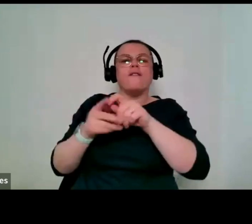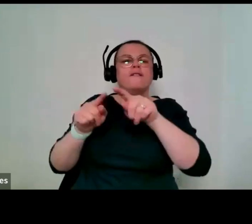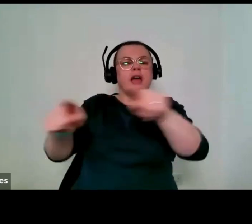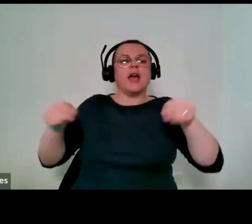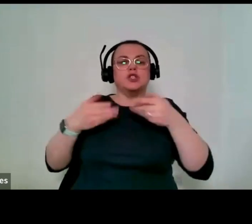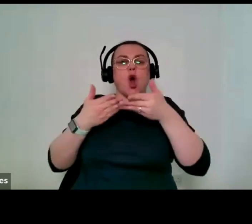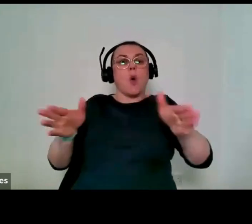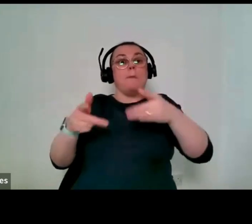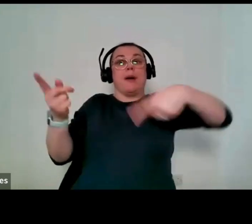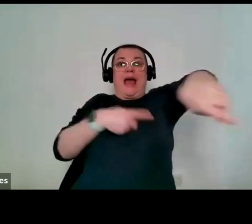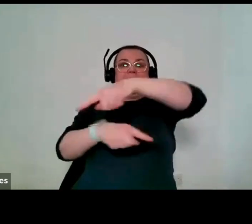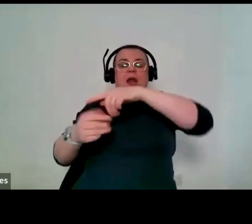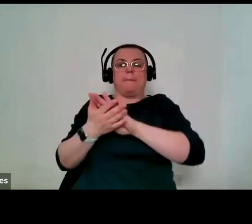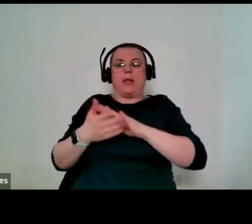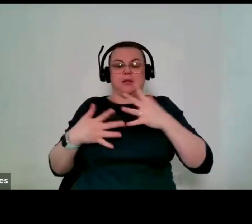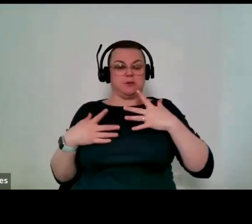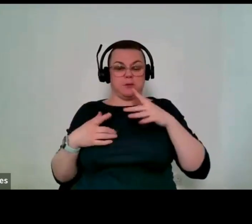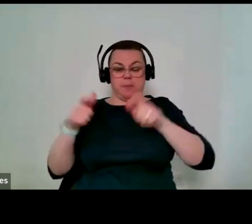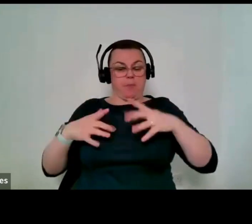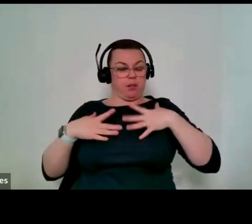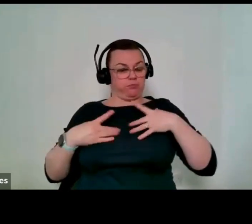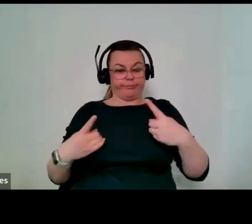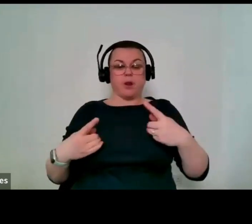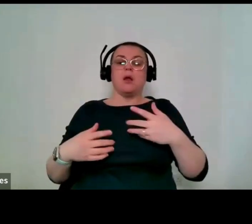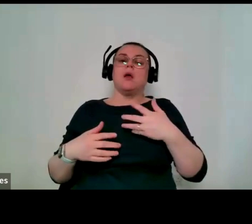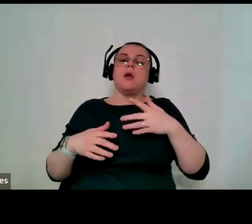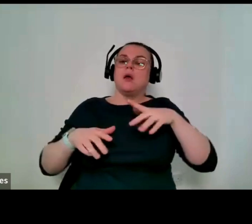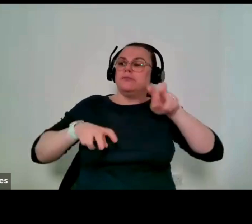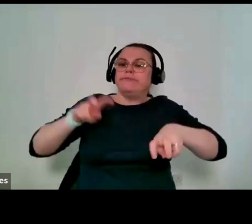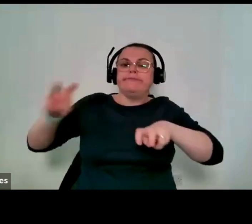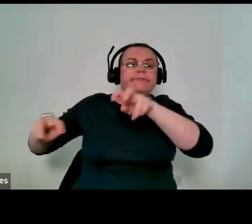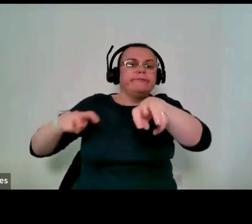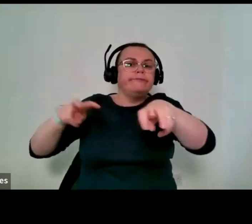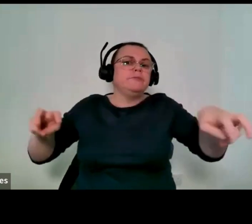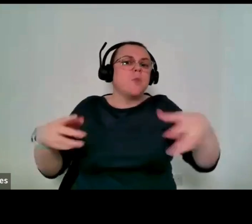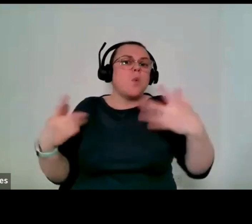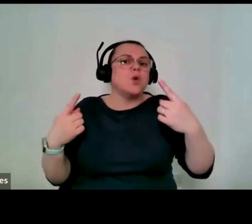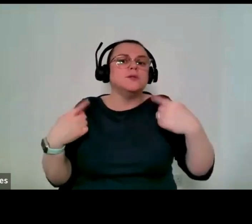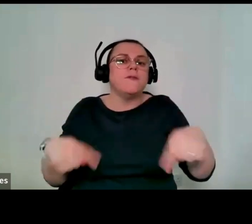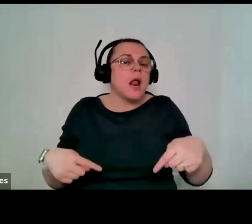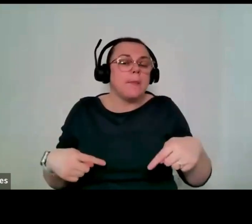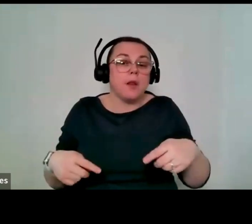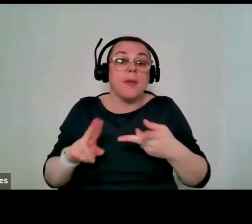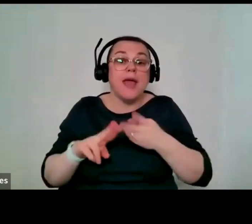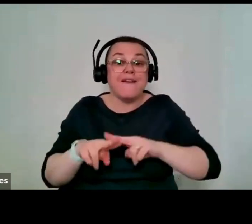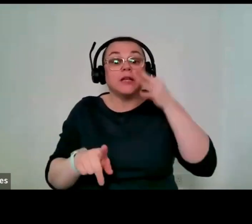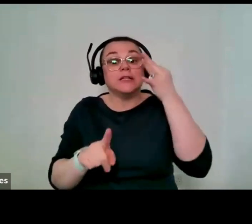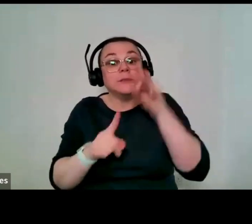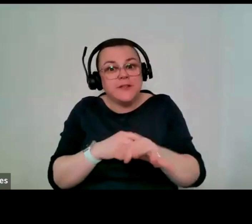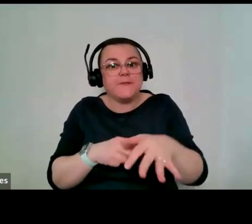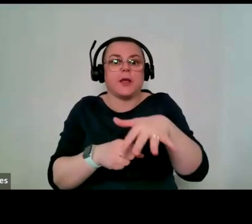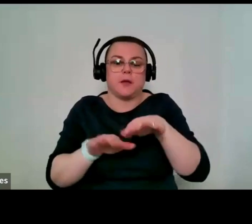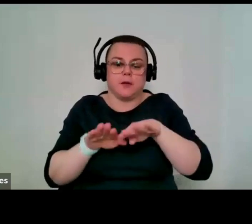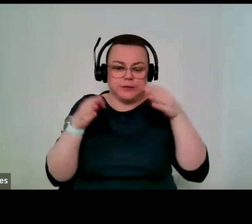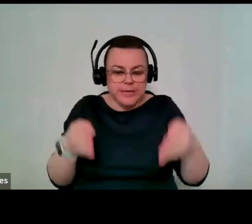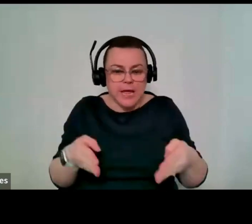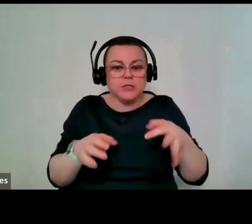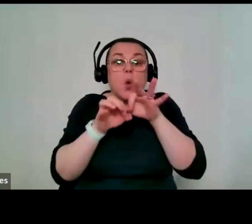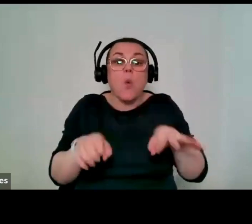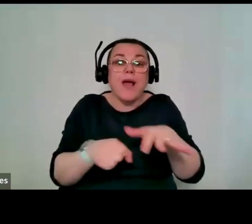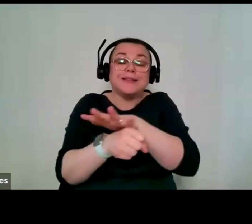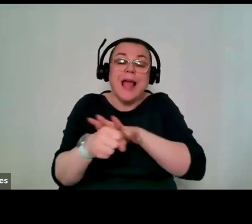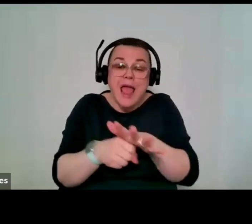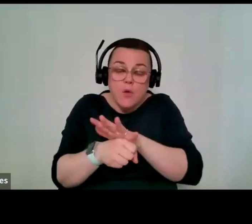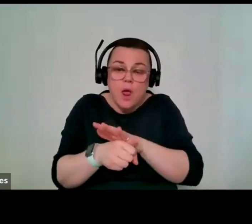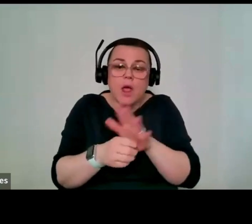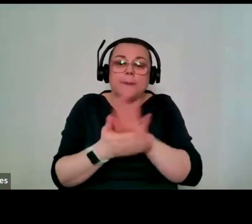sit wherever they like, depending on what's available. But if you have a designated desk in a quiet area where they